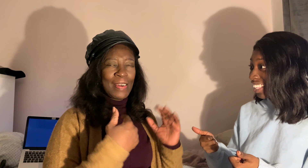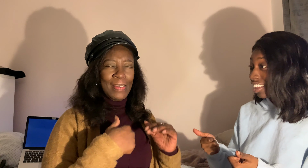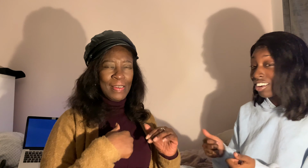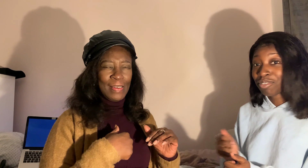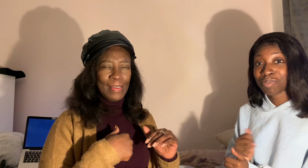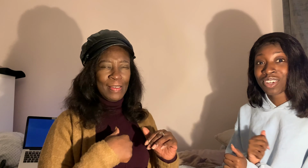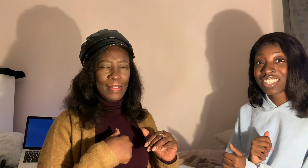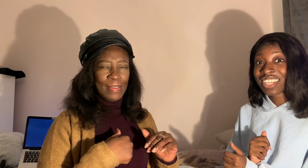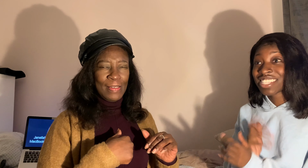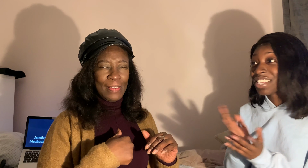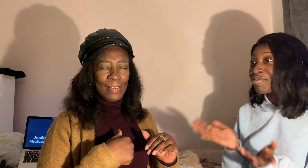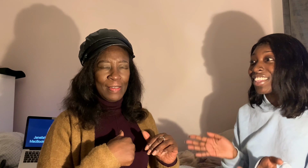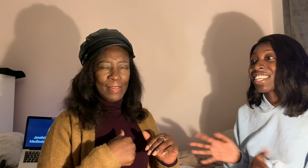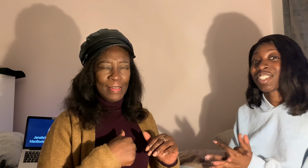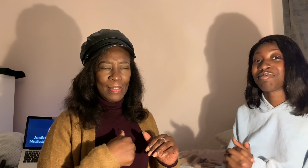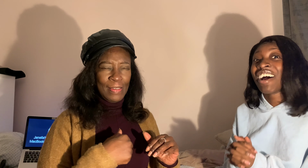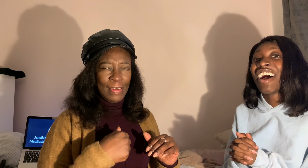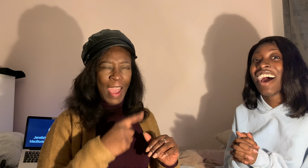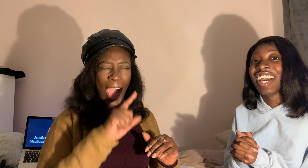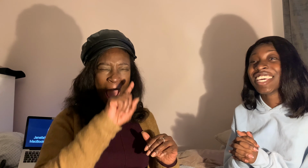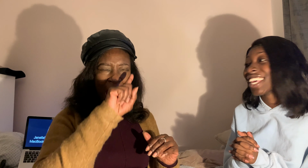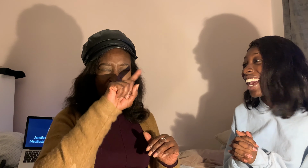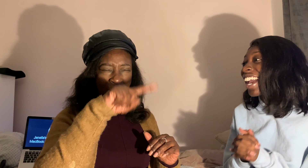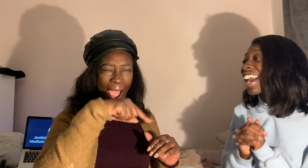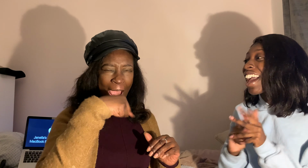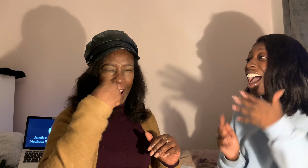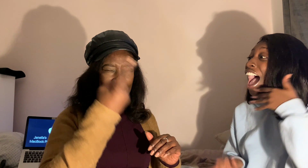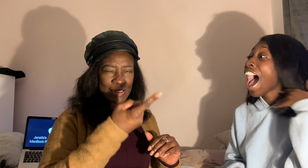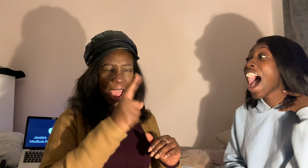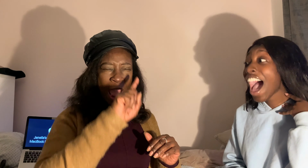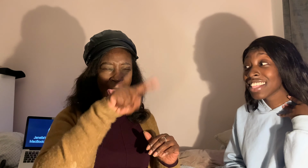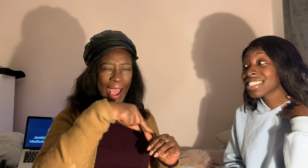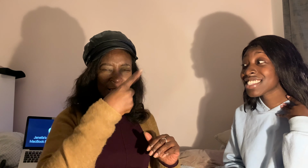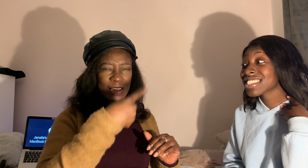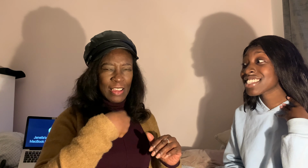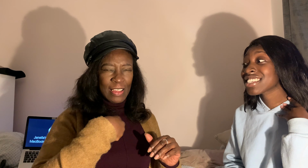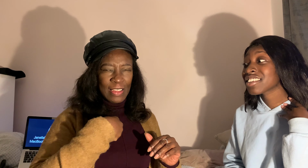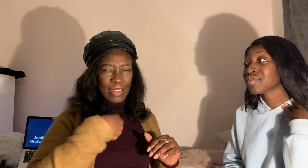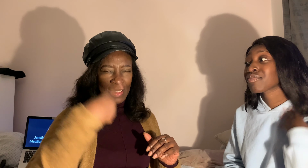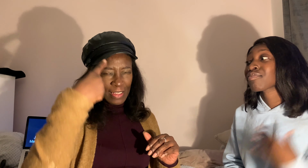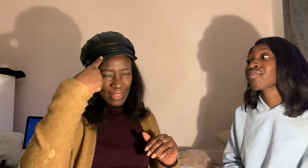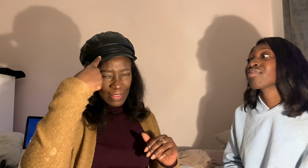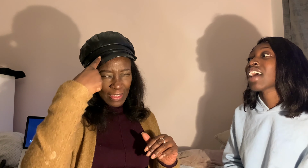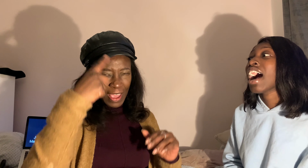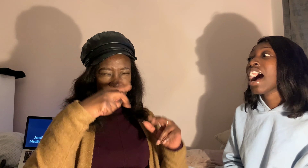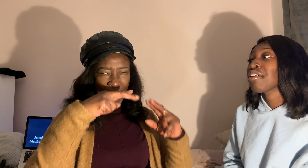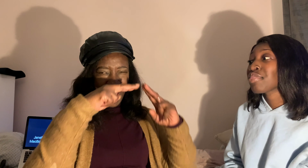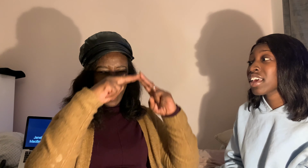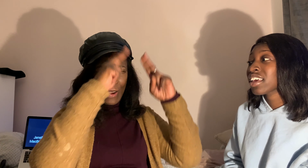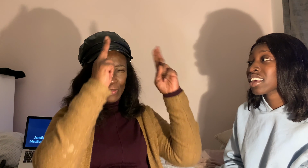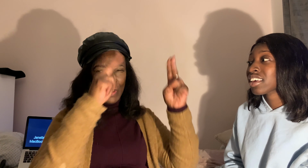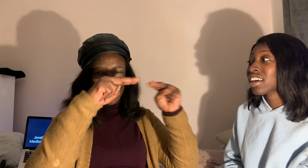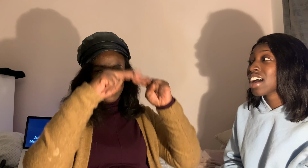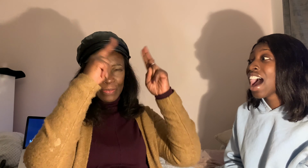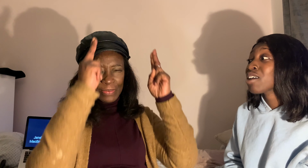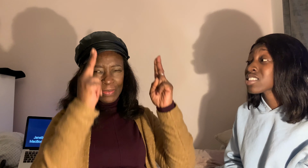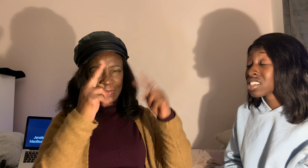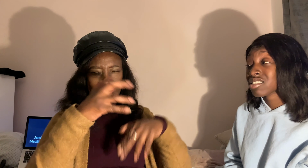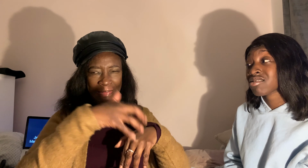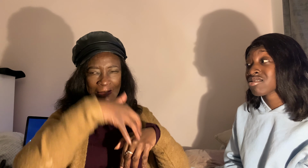Ooh. Oh, not done. I said finish. Okay. And I think houses